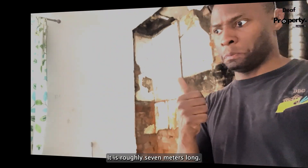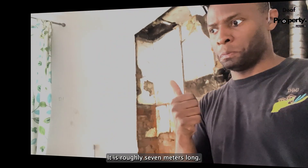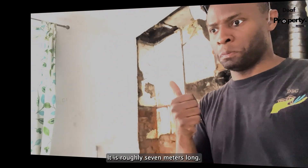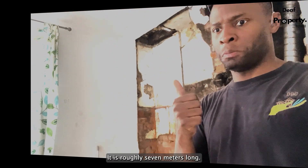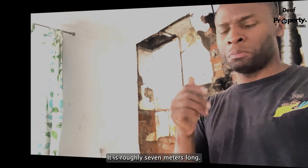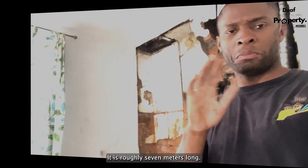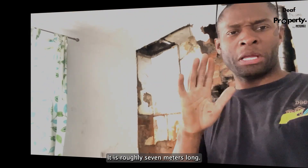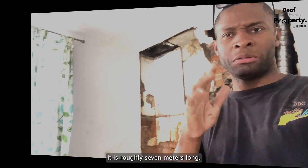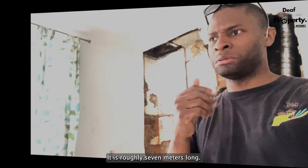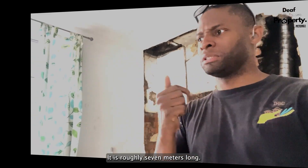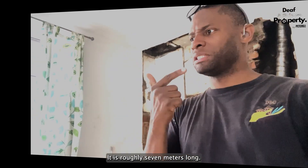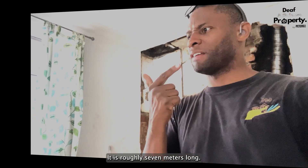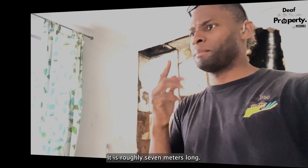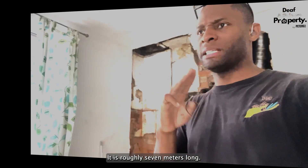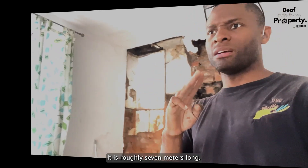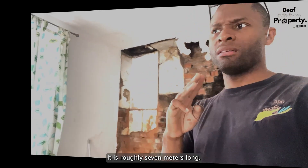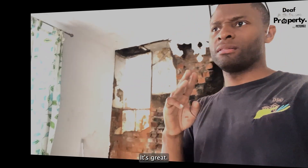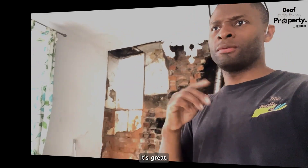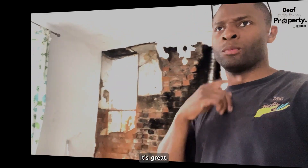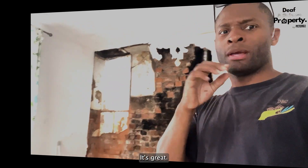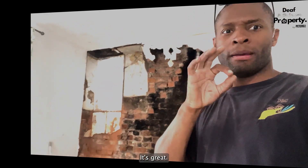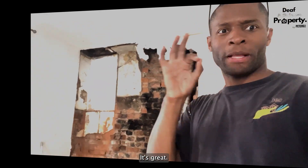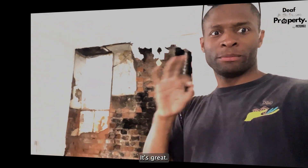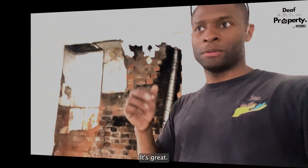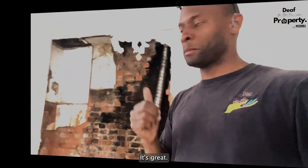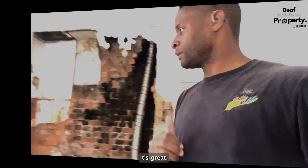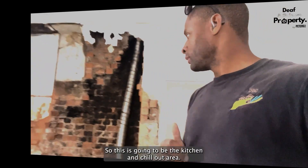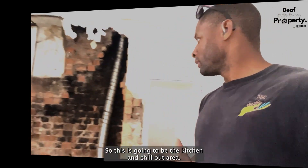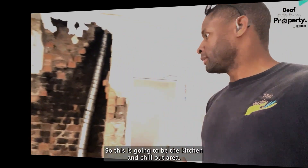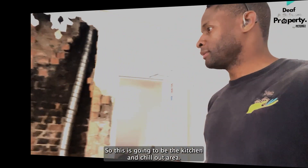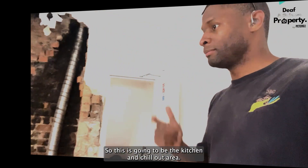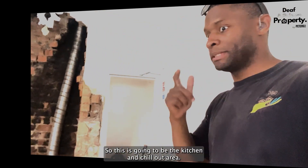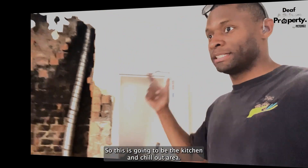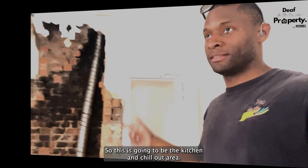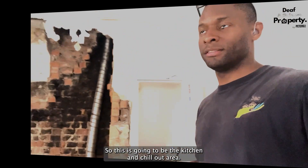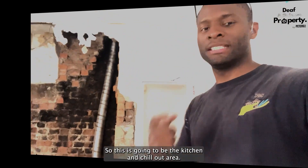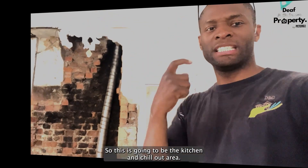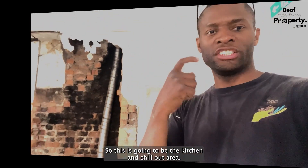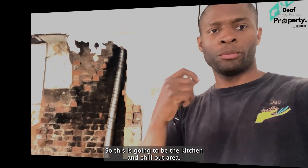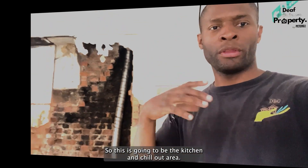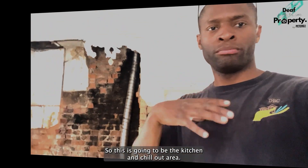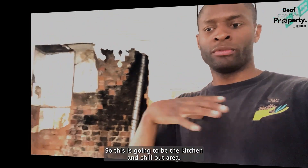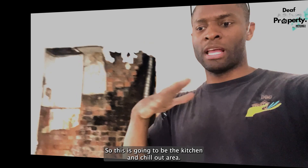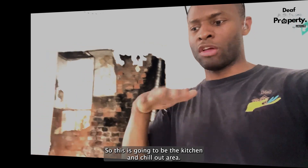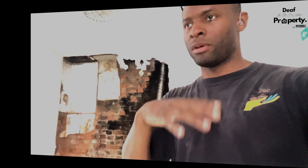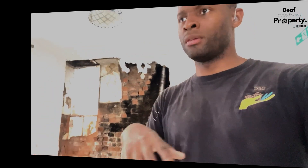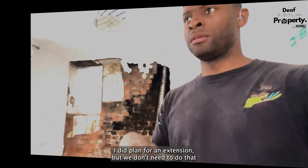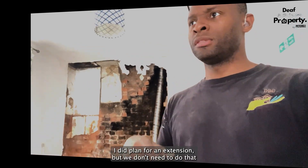It is roughly 7 meters long. It's great. So this is going to be the kitchen and chill out area. I